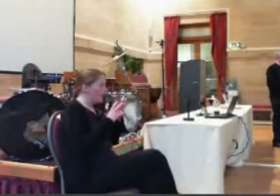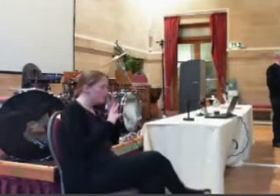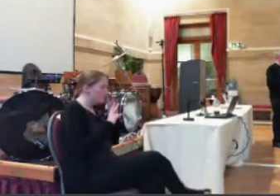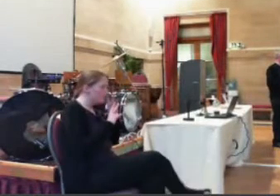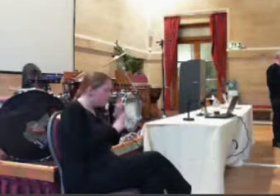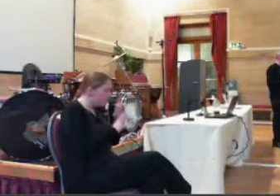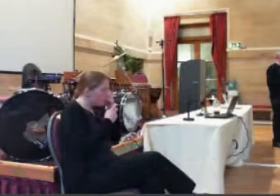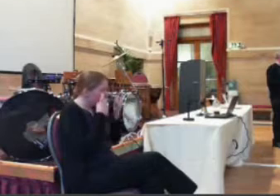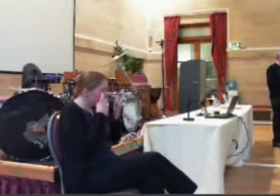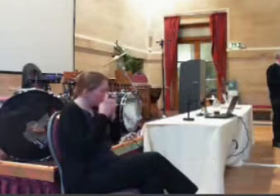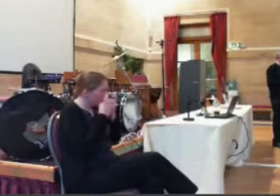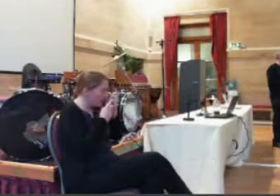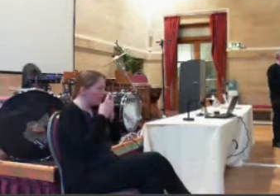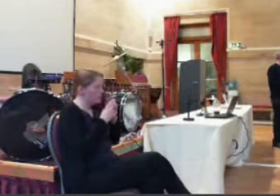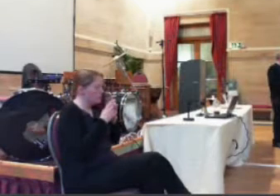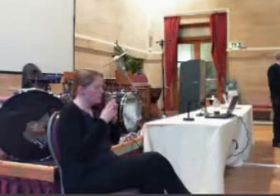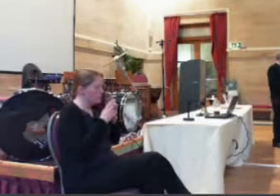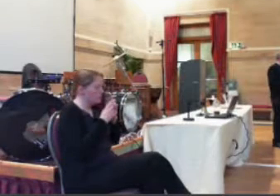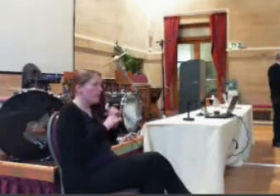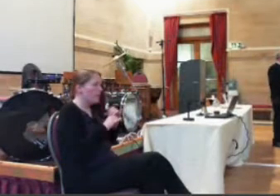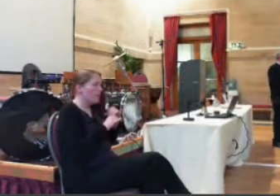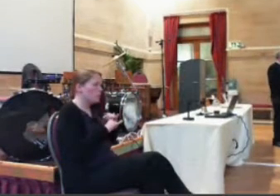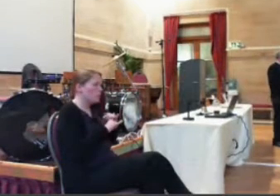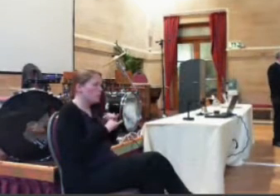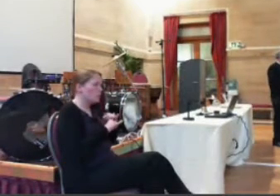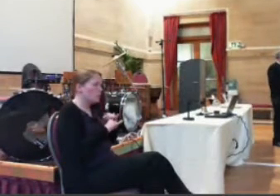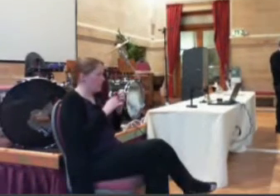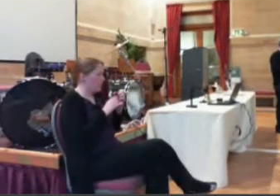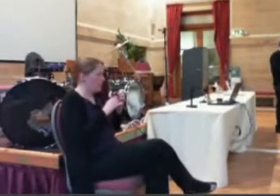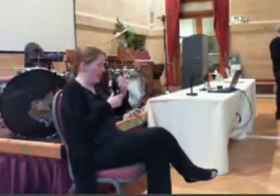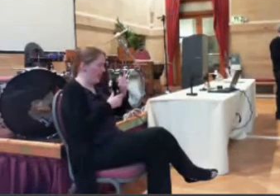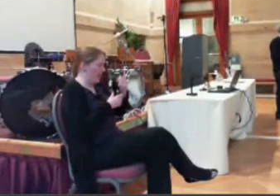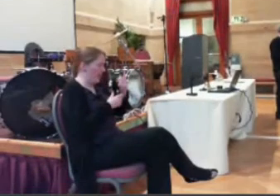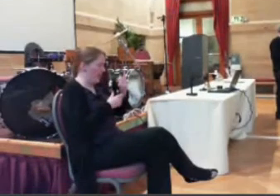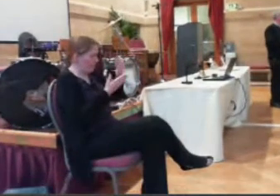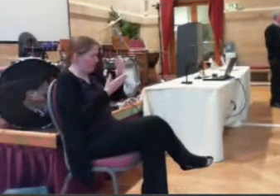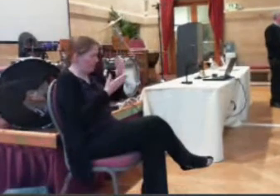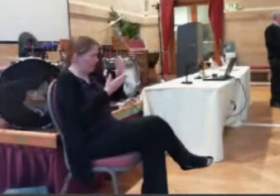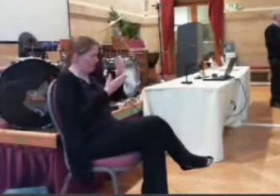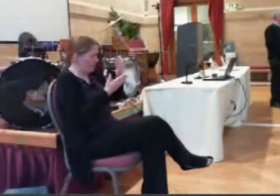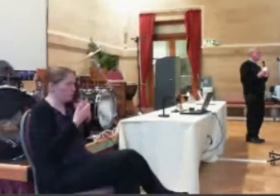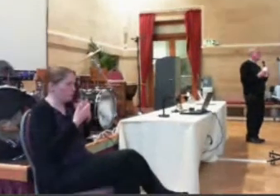been touching some of the darkest events of human history.